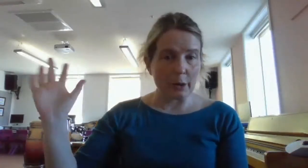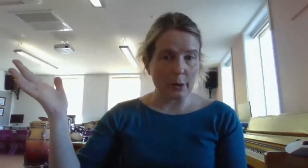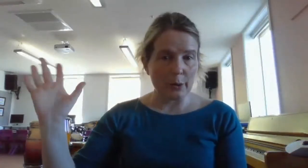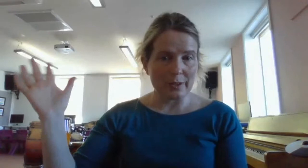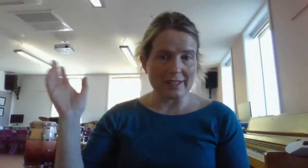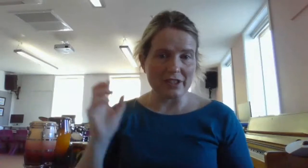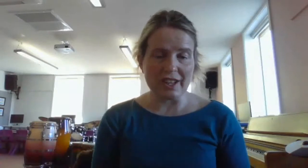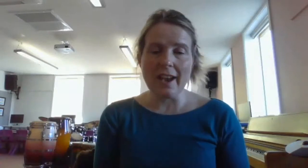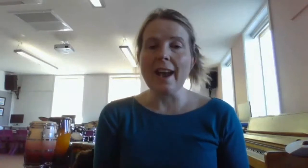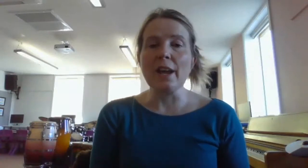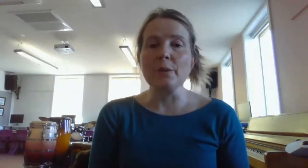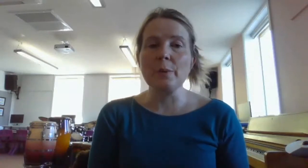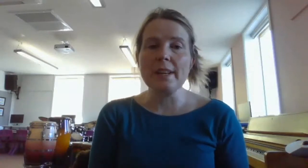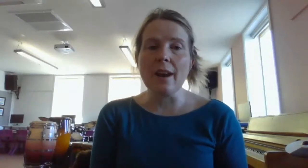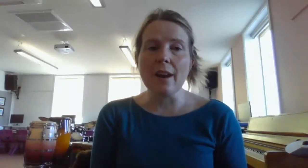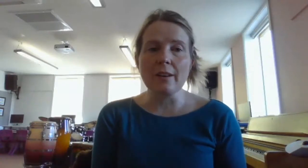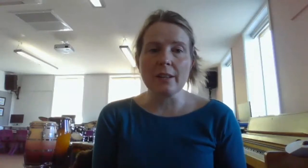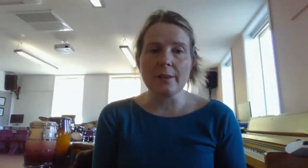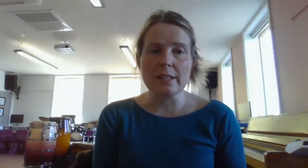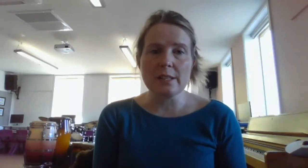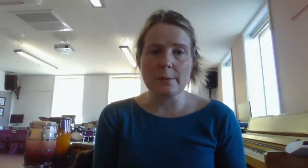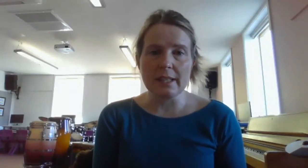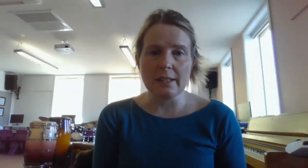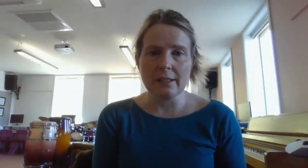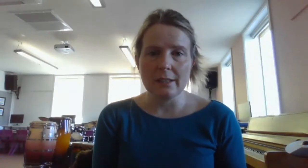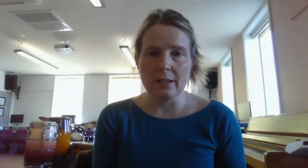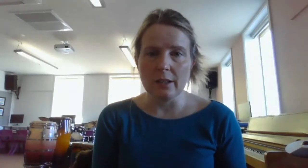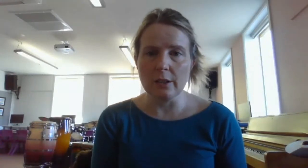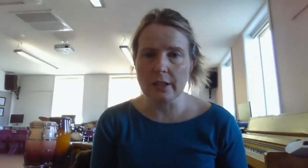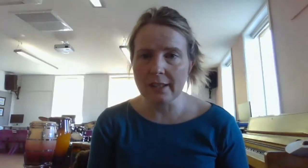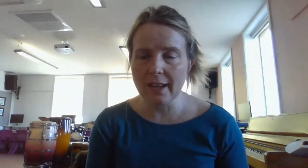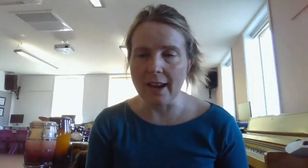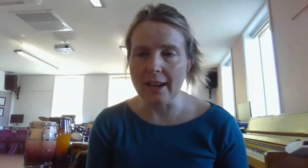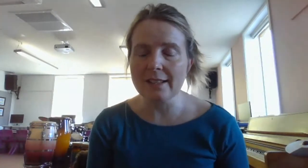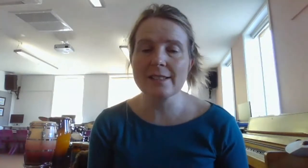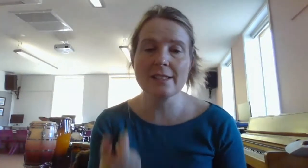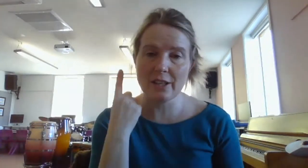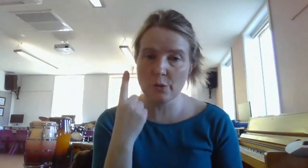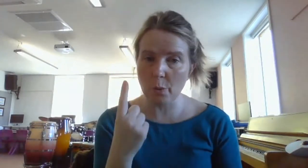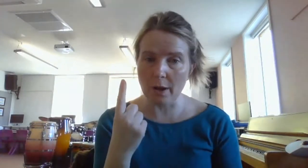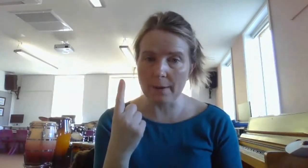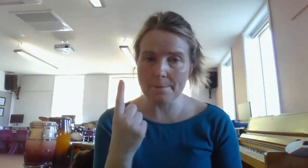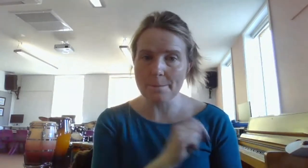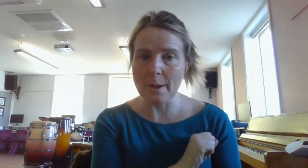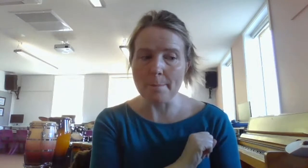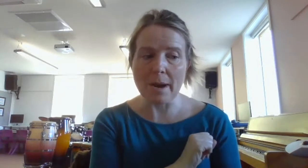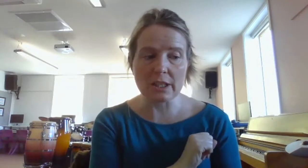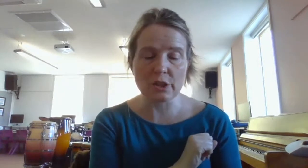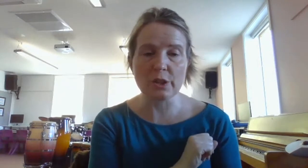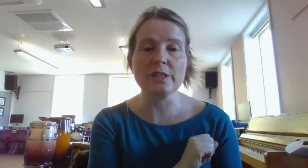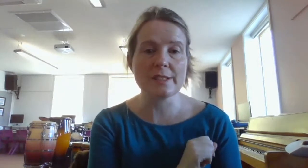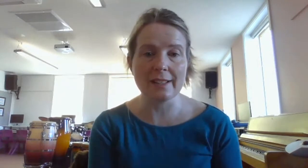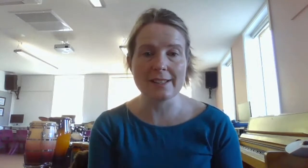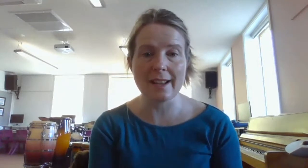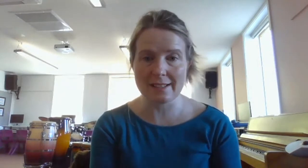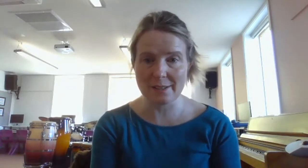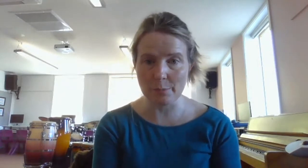Hello, this is Gina, and we are going to be looking at Stage 1, Makaton Signs and